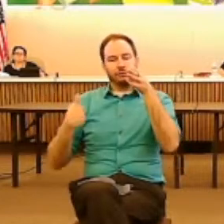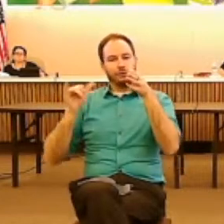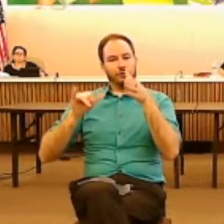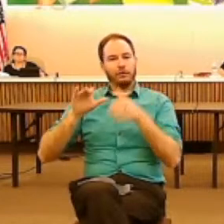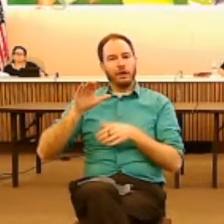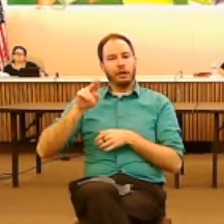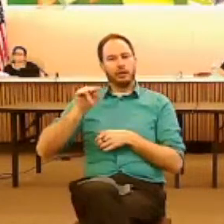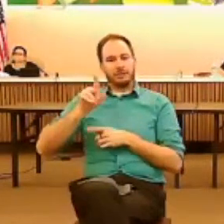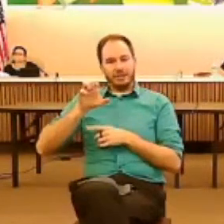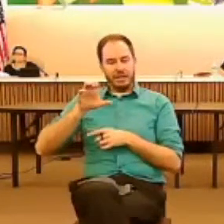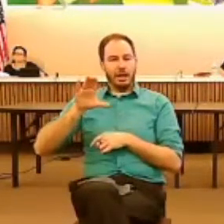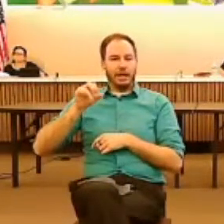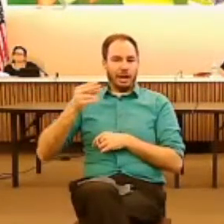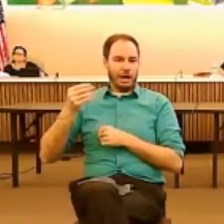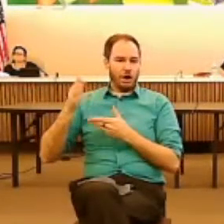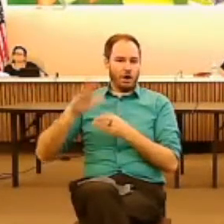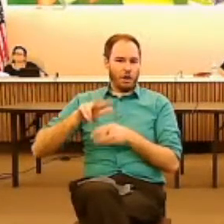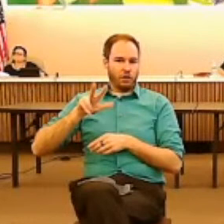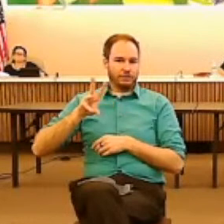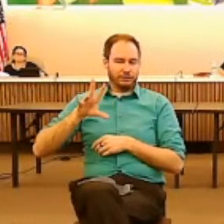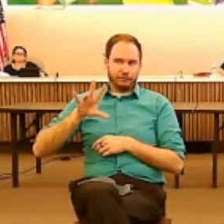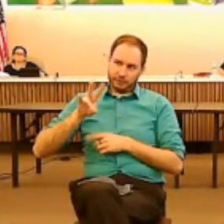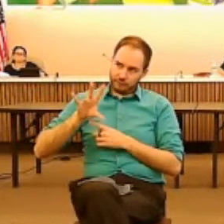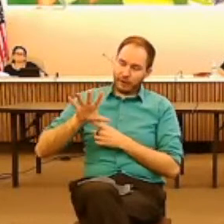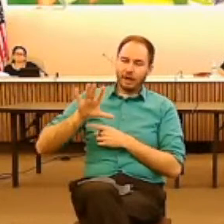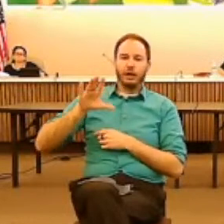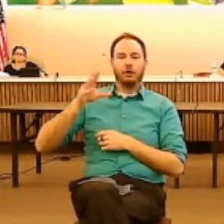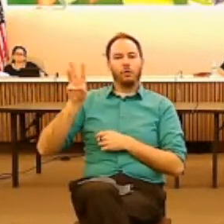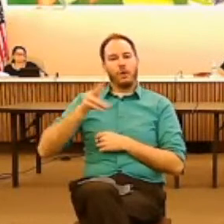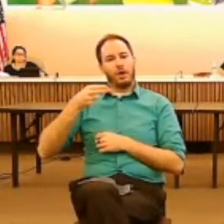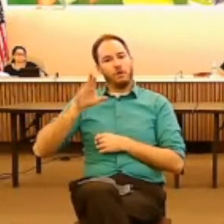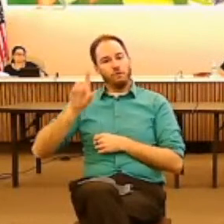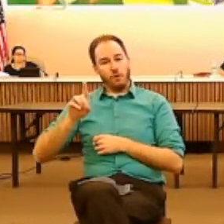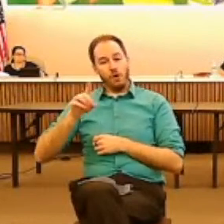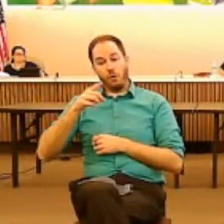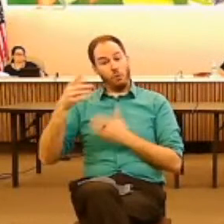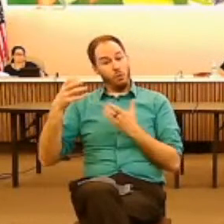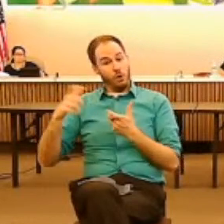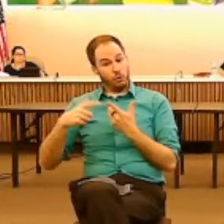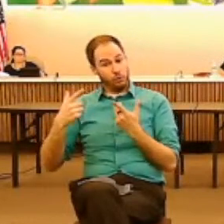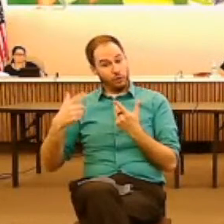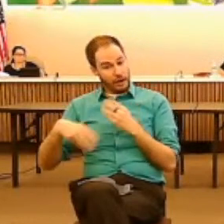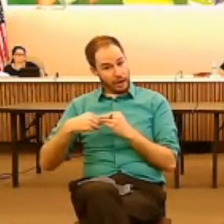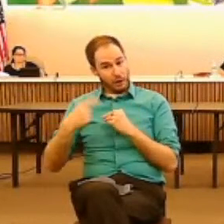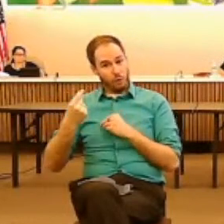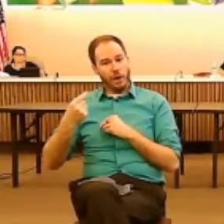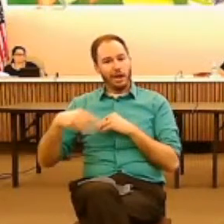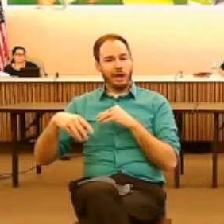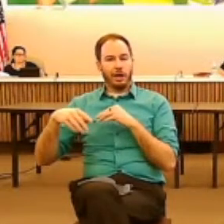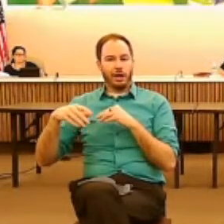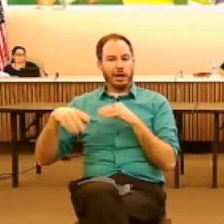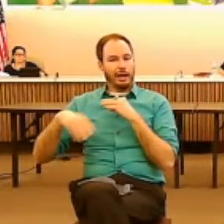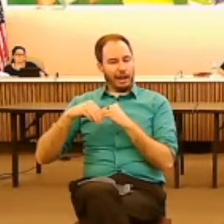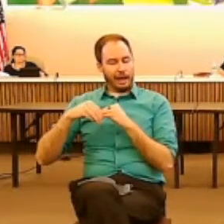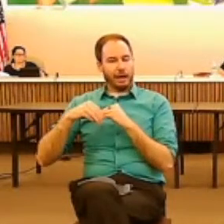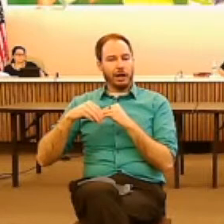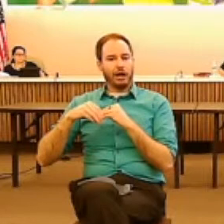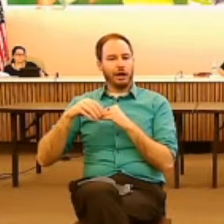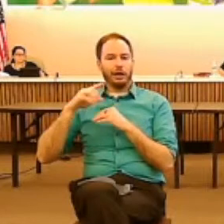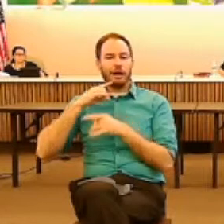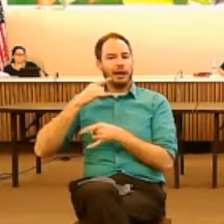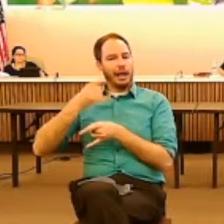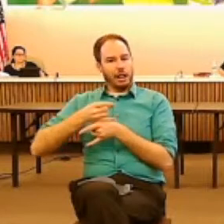on 3675 West Henrietta Road. Basically, what he's looking to do is add in